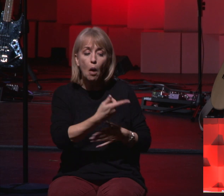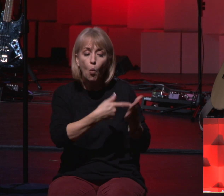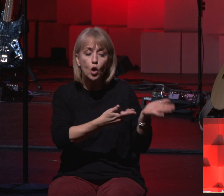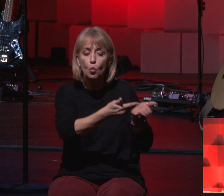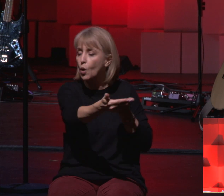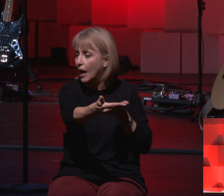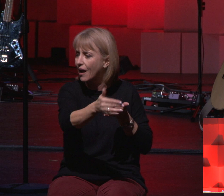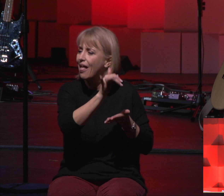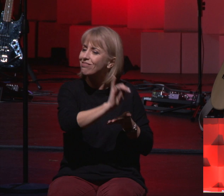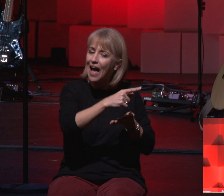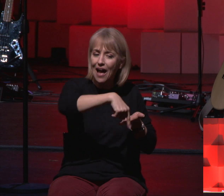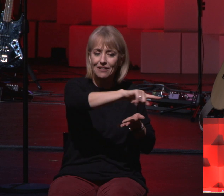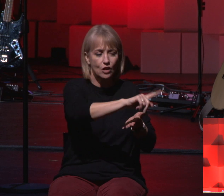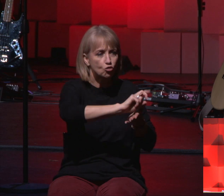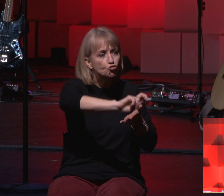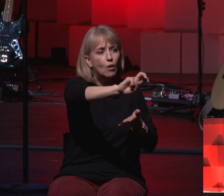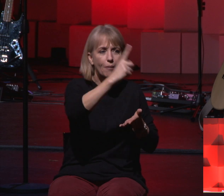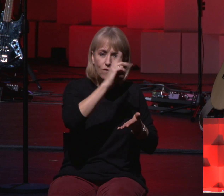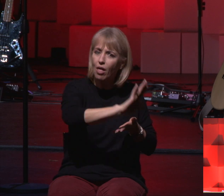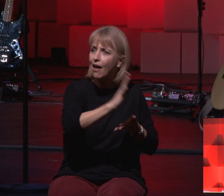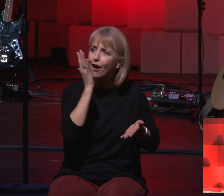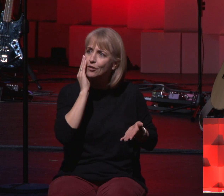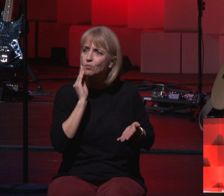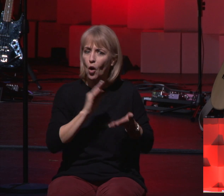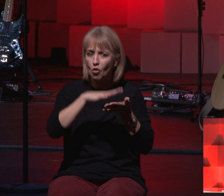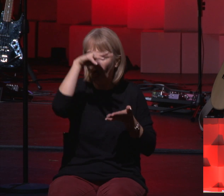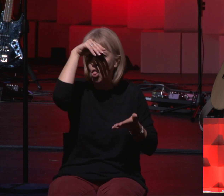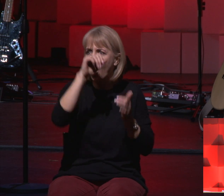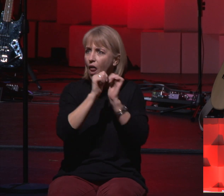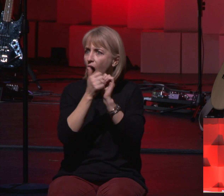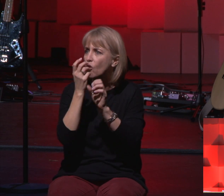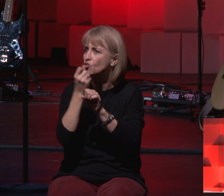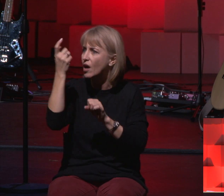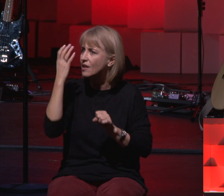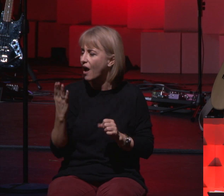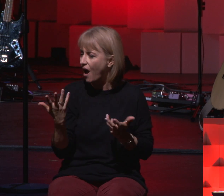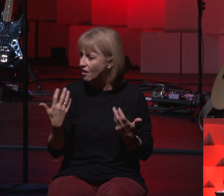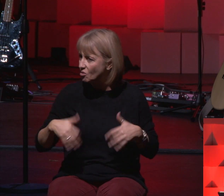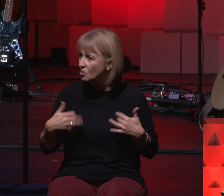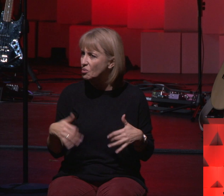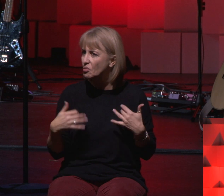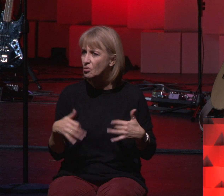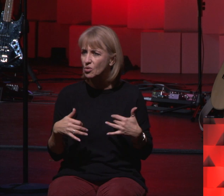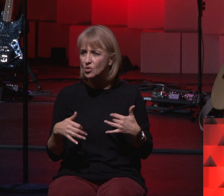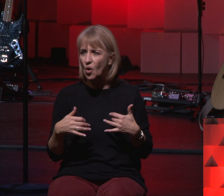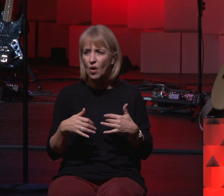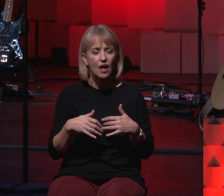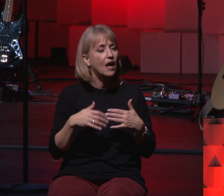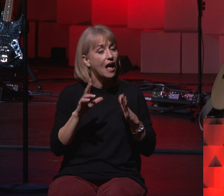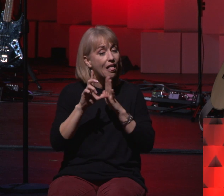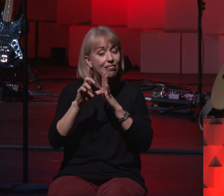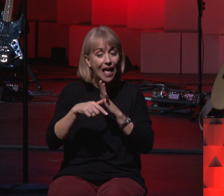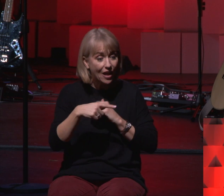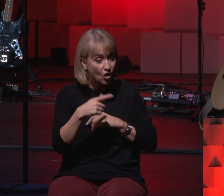clearly a learning experience for them. He said, you learn to trust me. And later, you remember how you trusted, and you